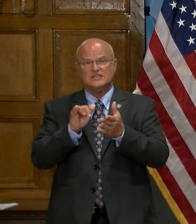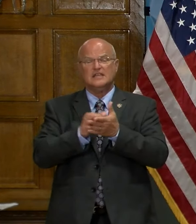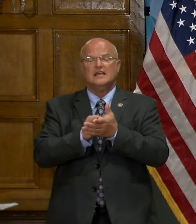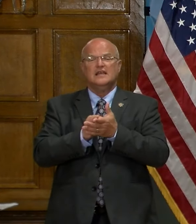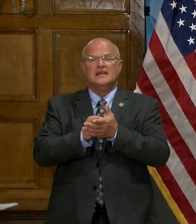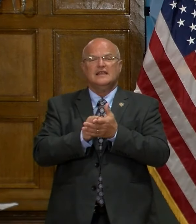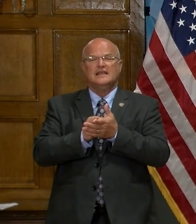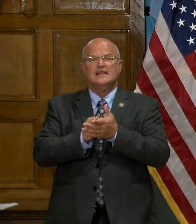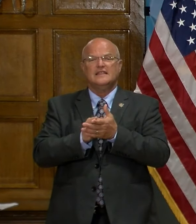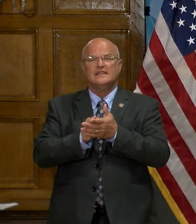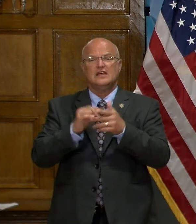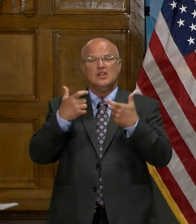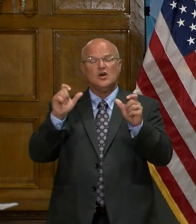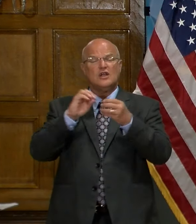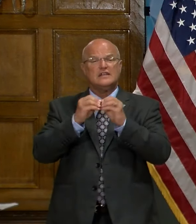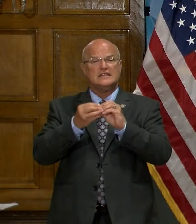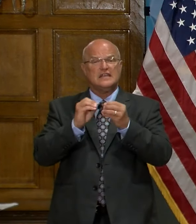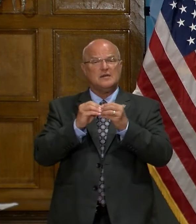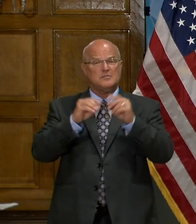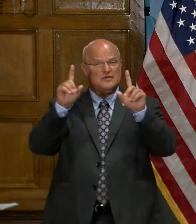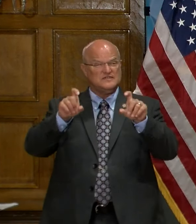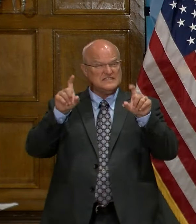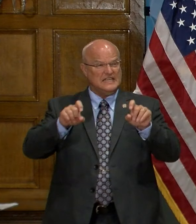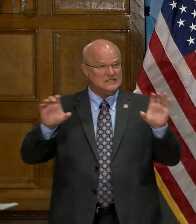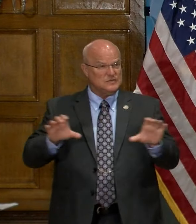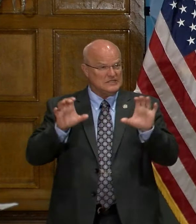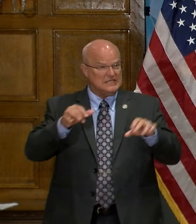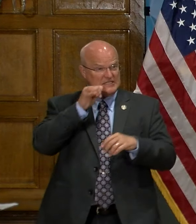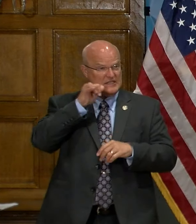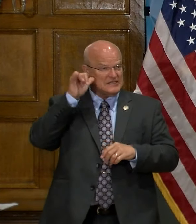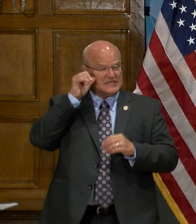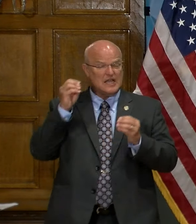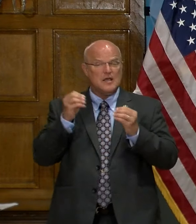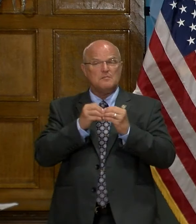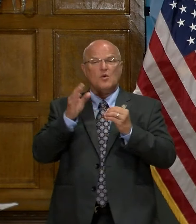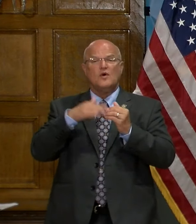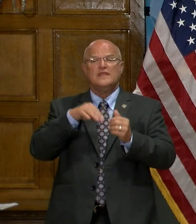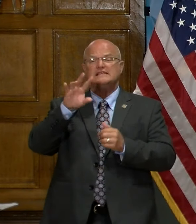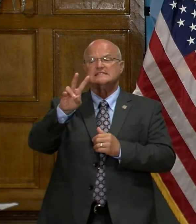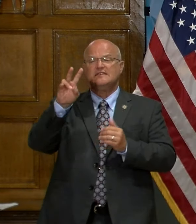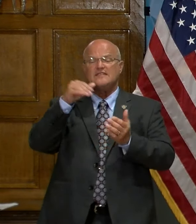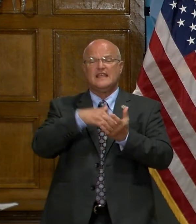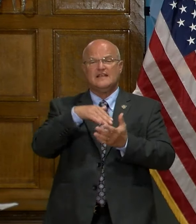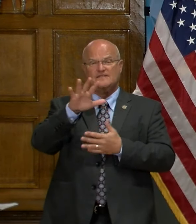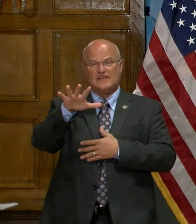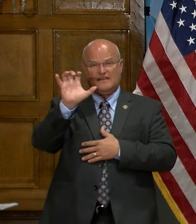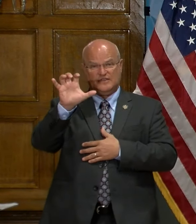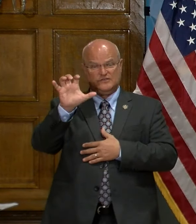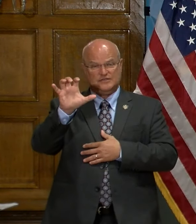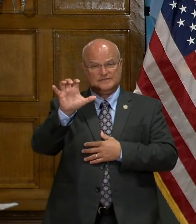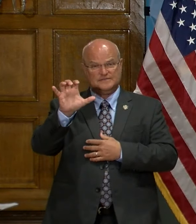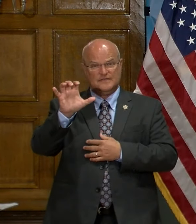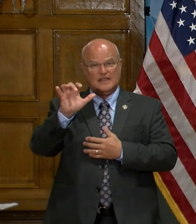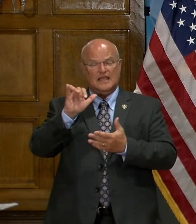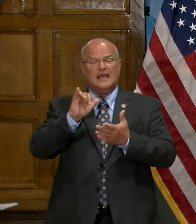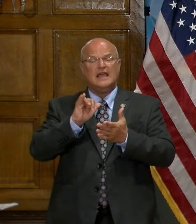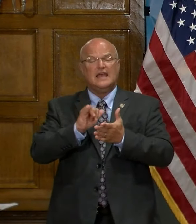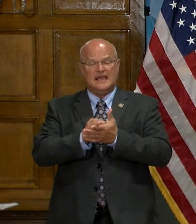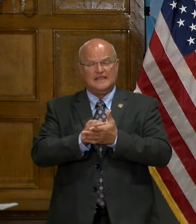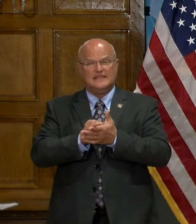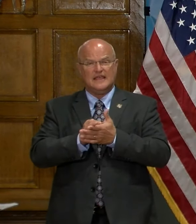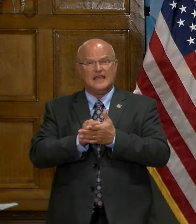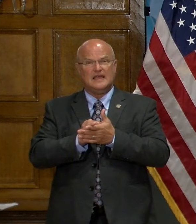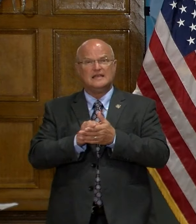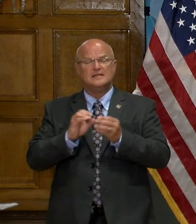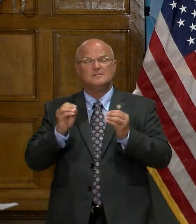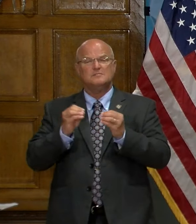the large number of tests that we did yesterday, over 7,500, and that puts us